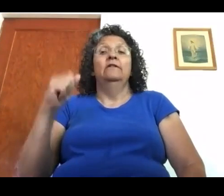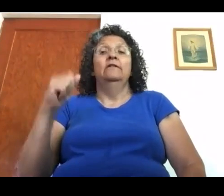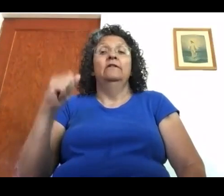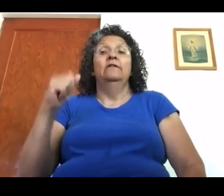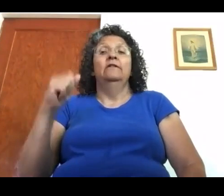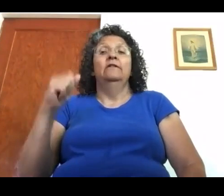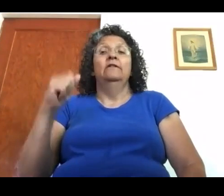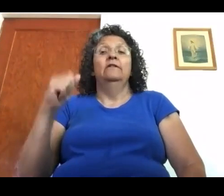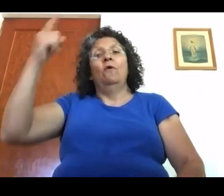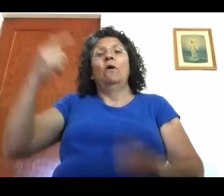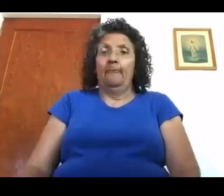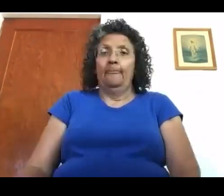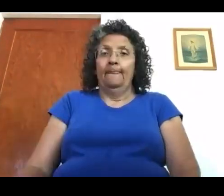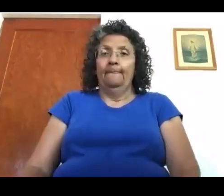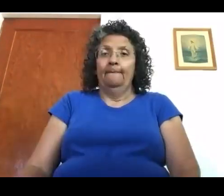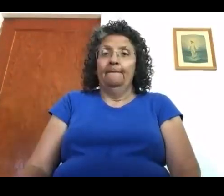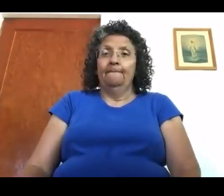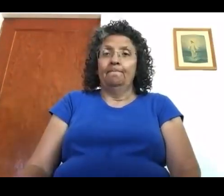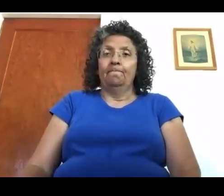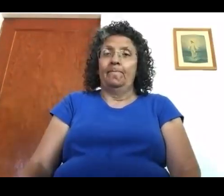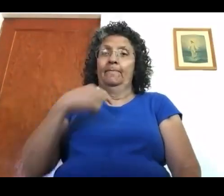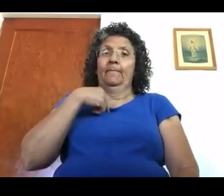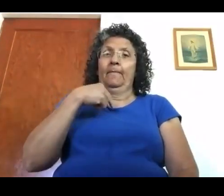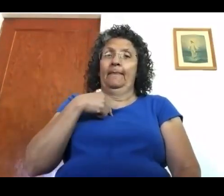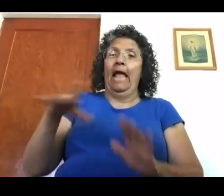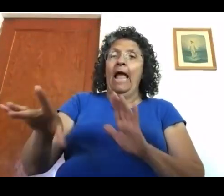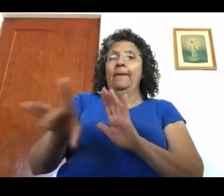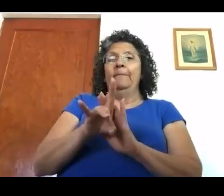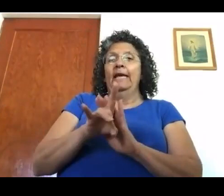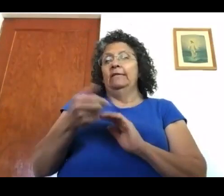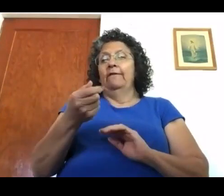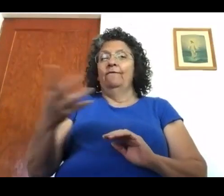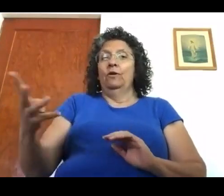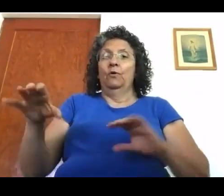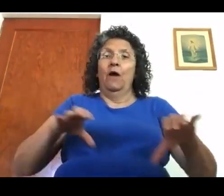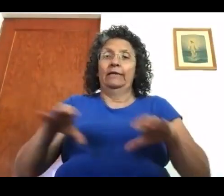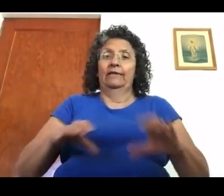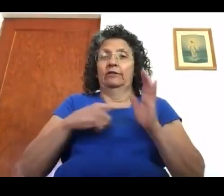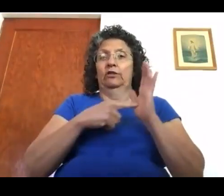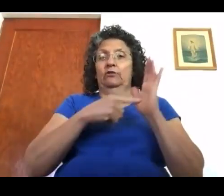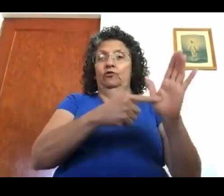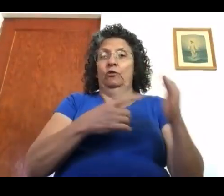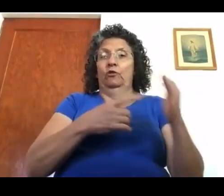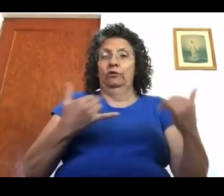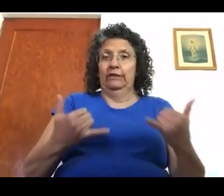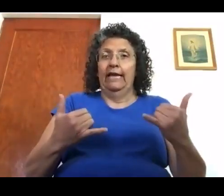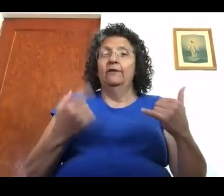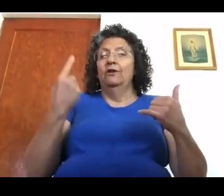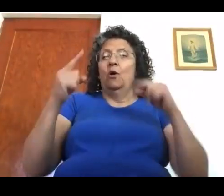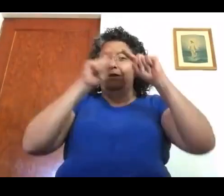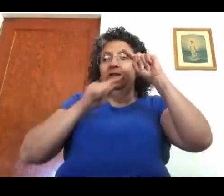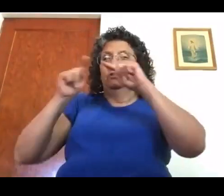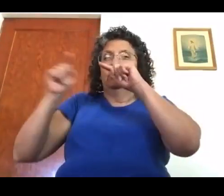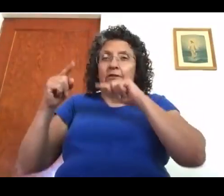Now I chose a few activities to show you today. They're the ones that are circled. The first one is in this